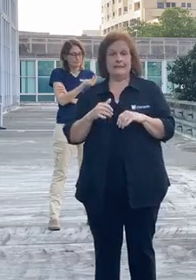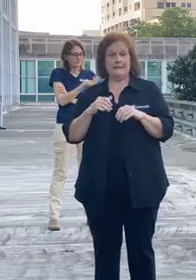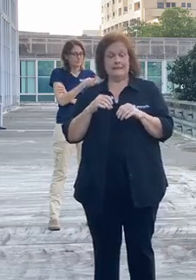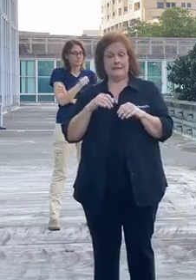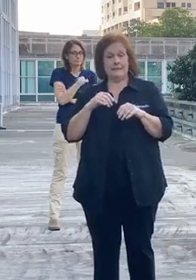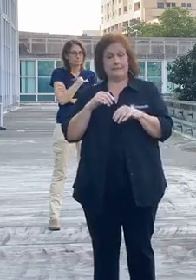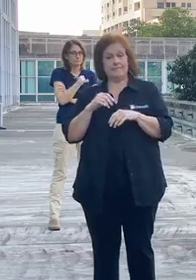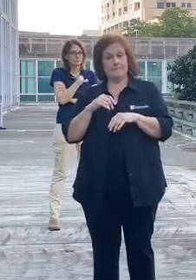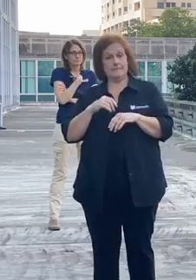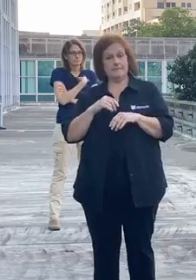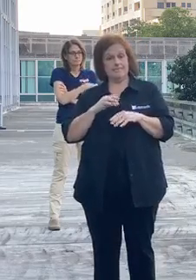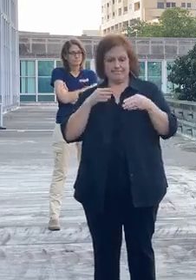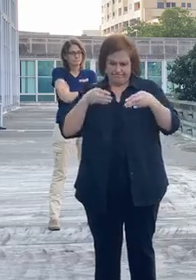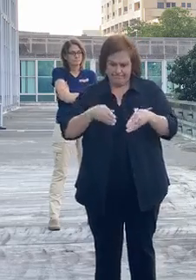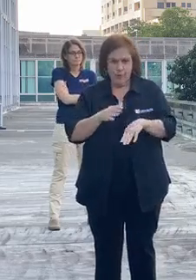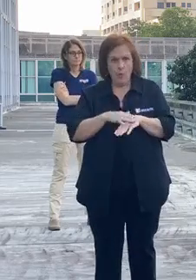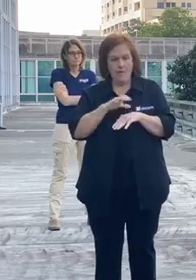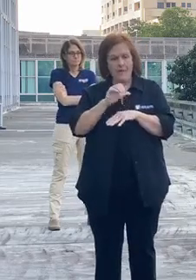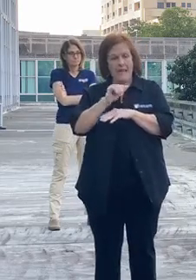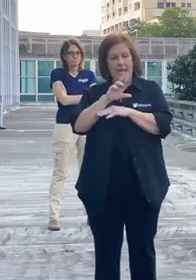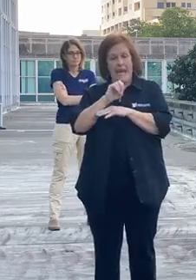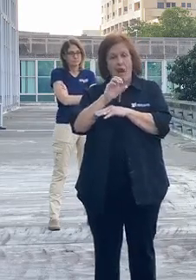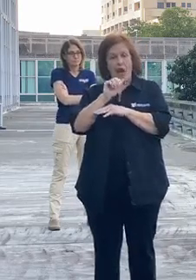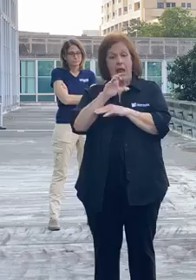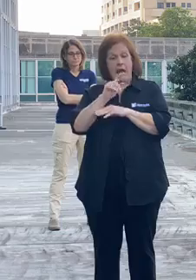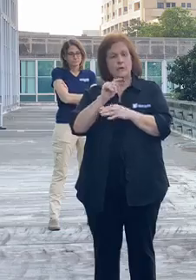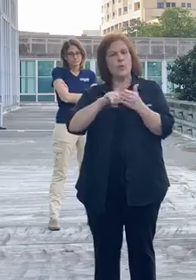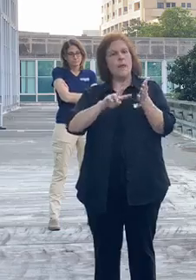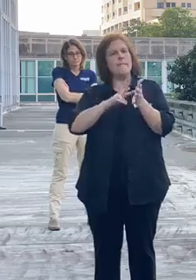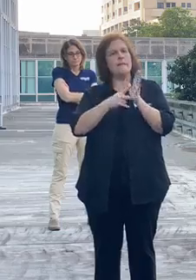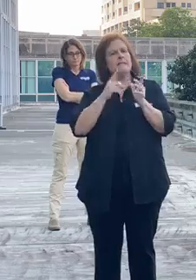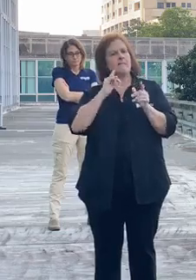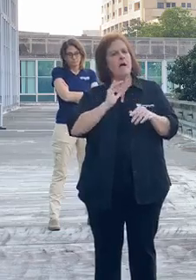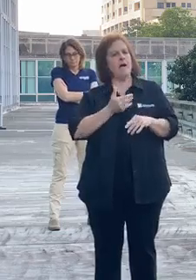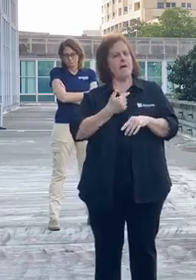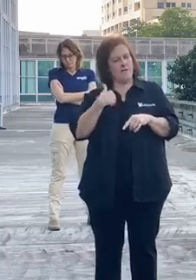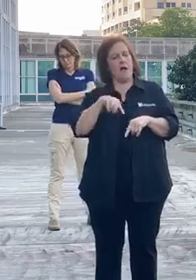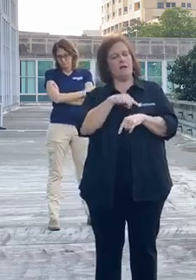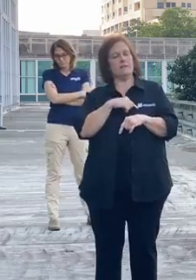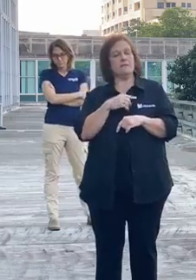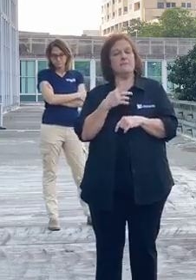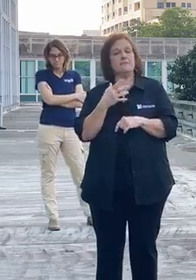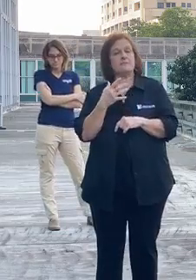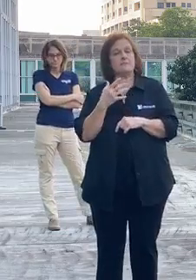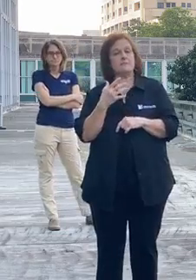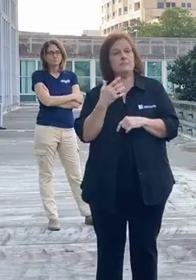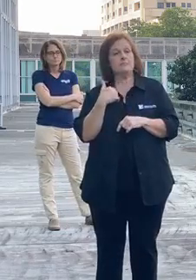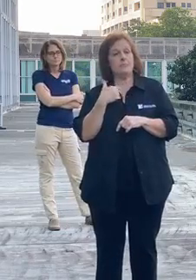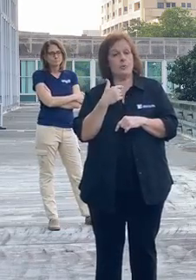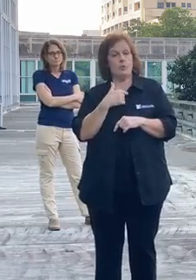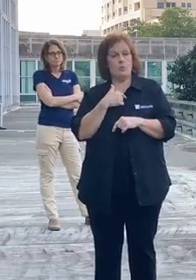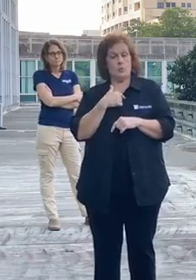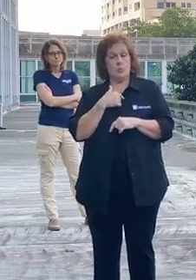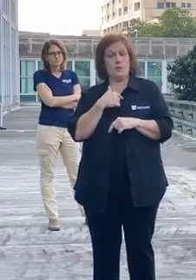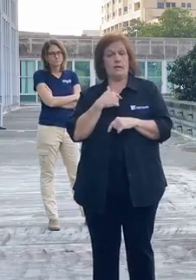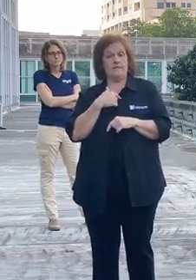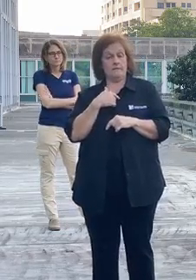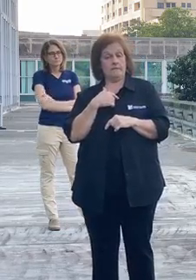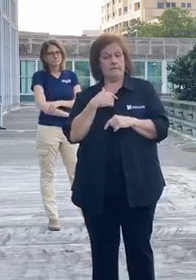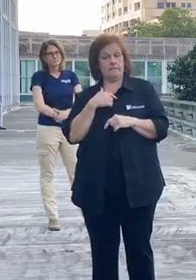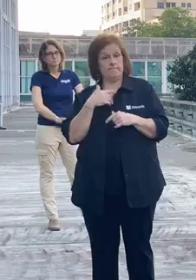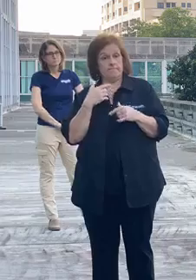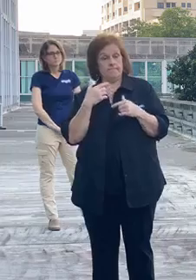CARES Act and determining what it really will mean to the city. As we have taken that closer